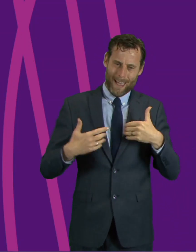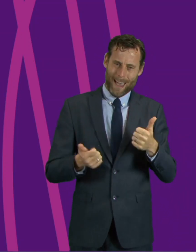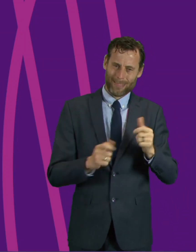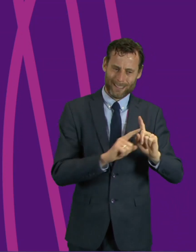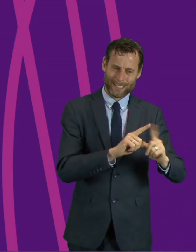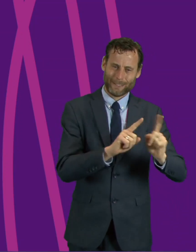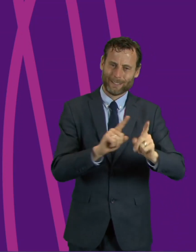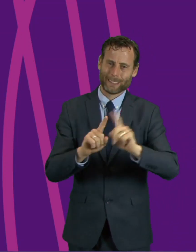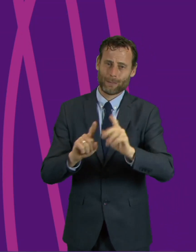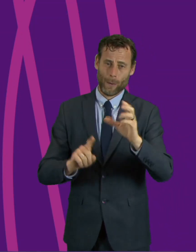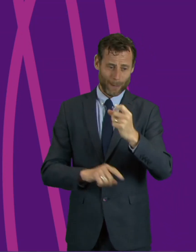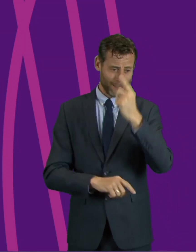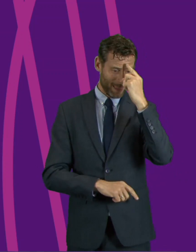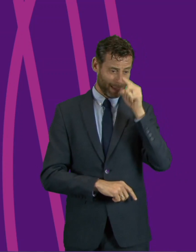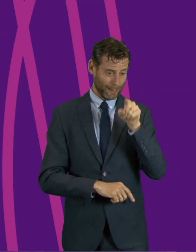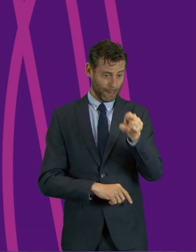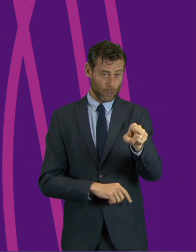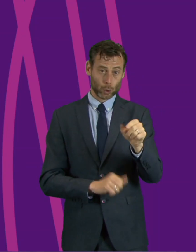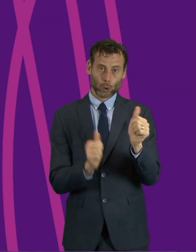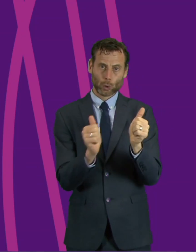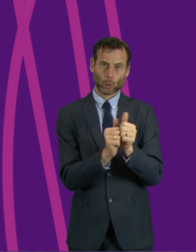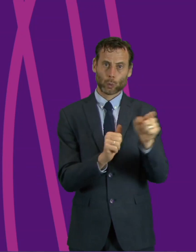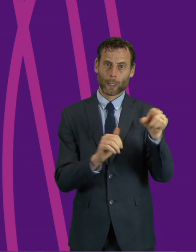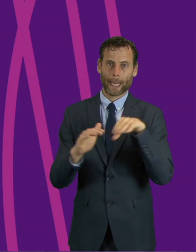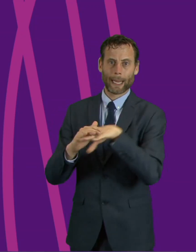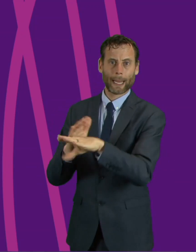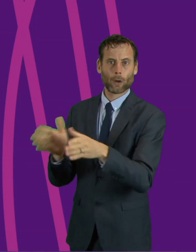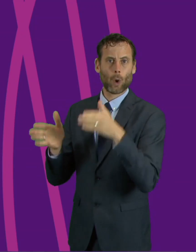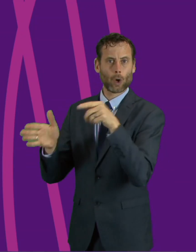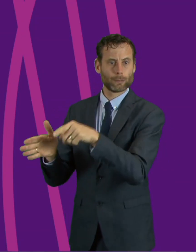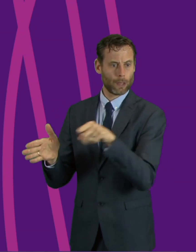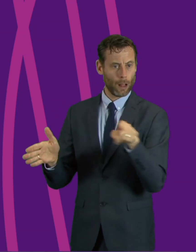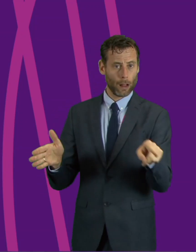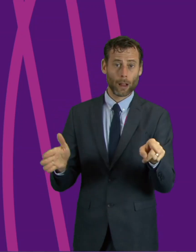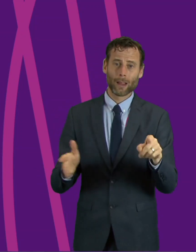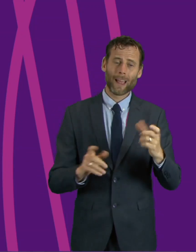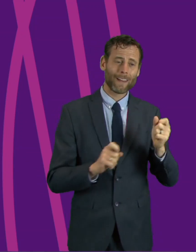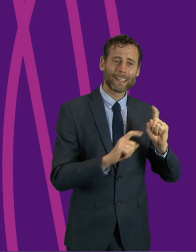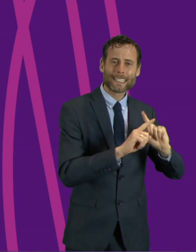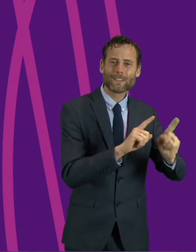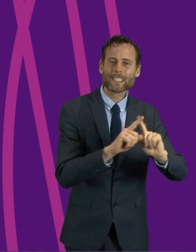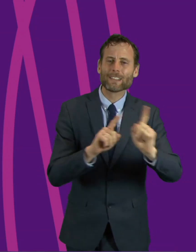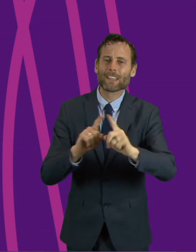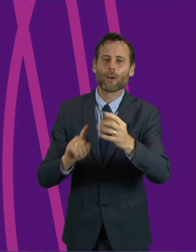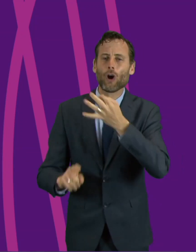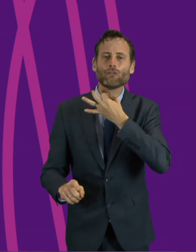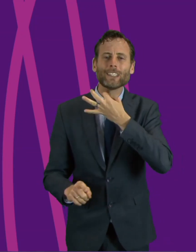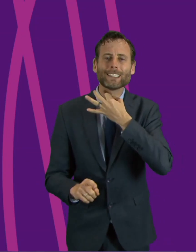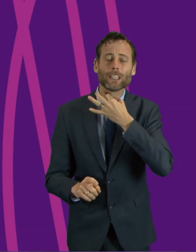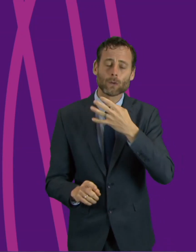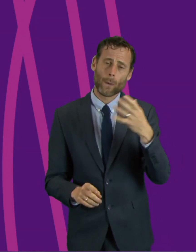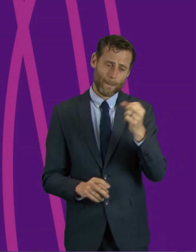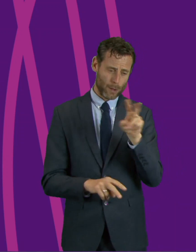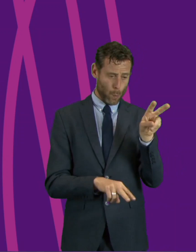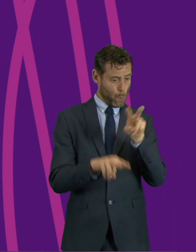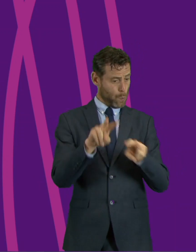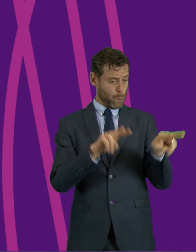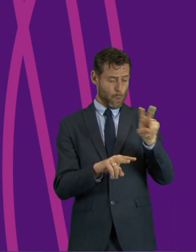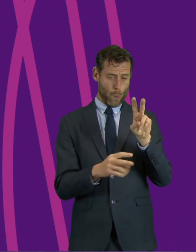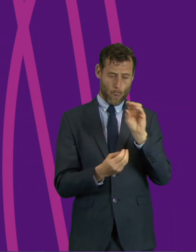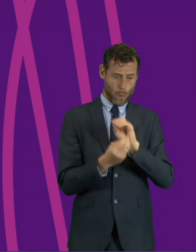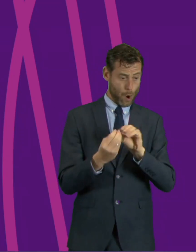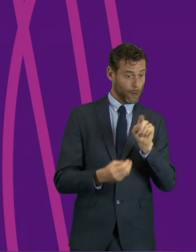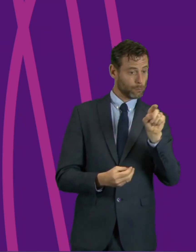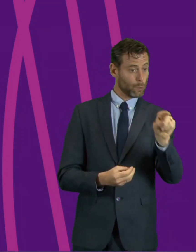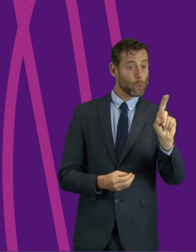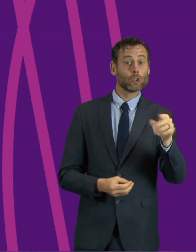and decide whether the risks of postponing are greater or less than the risks of a patient going to hospital, potentially coming into contact with other